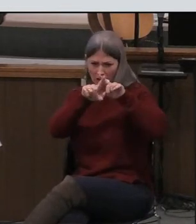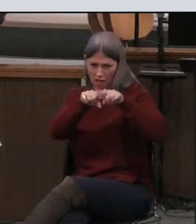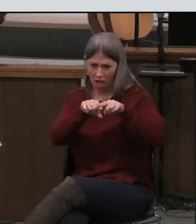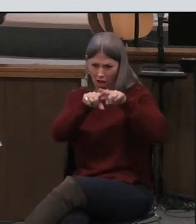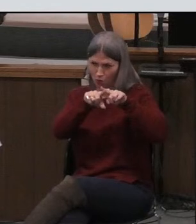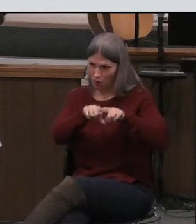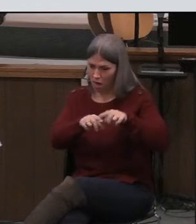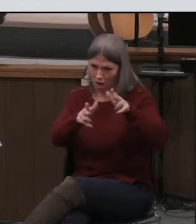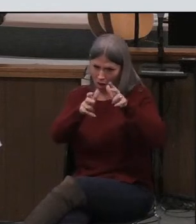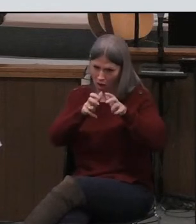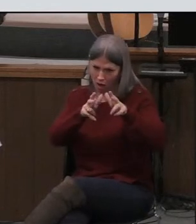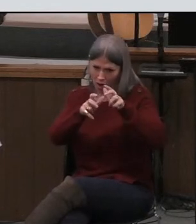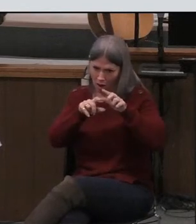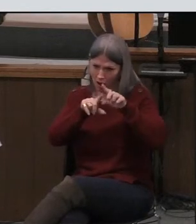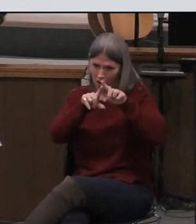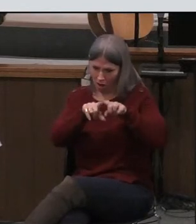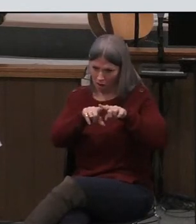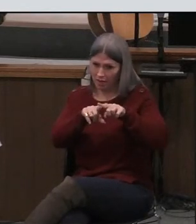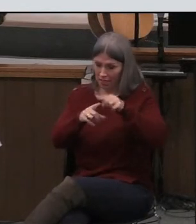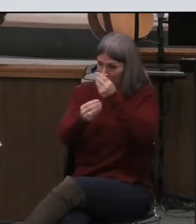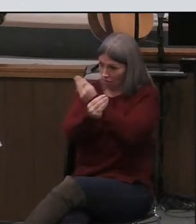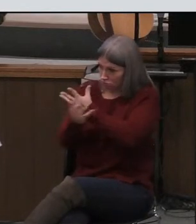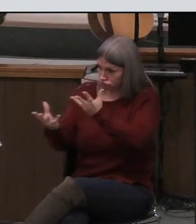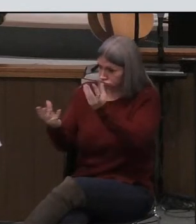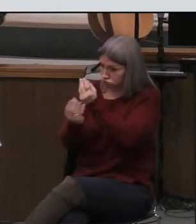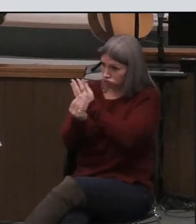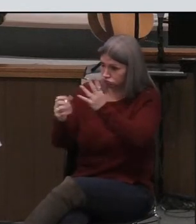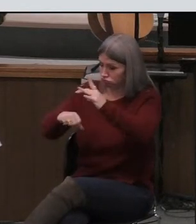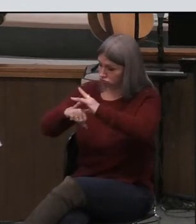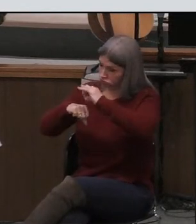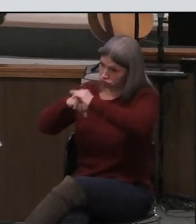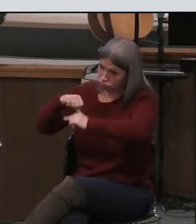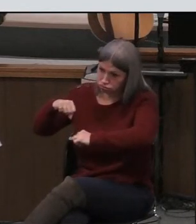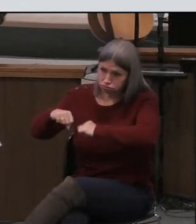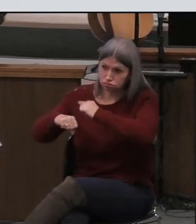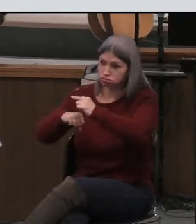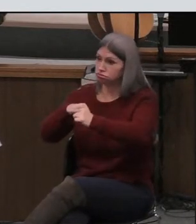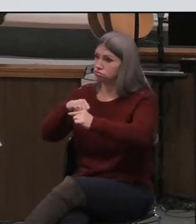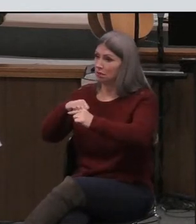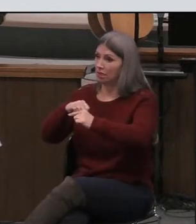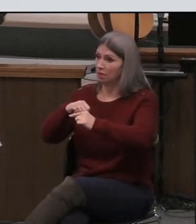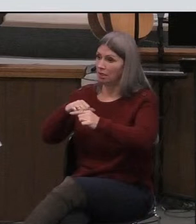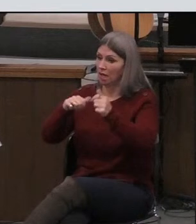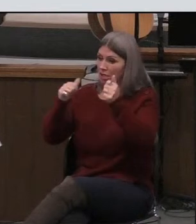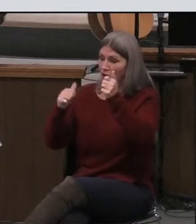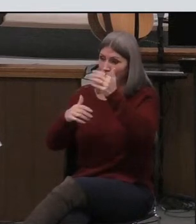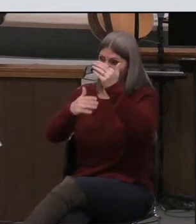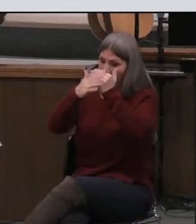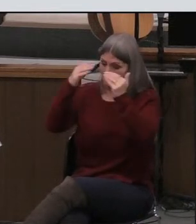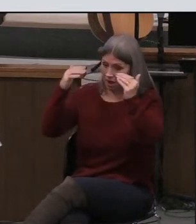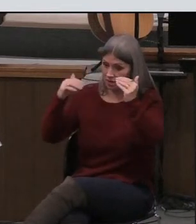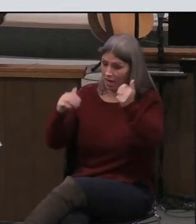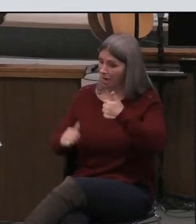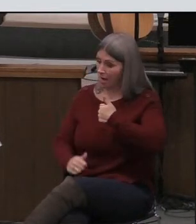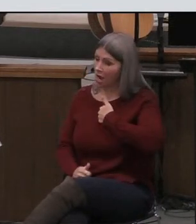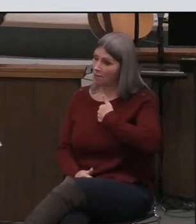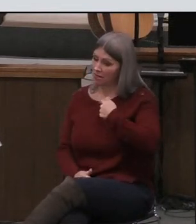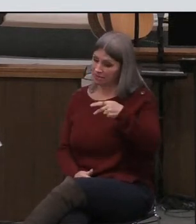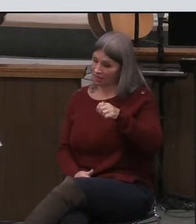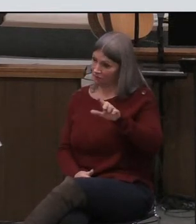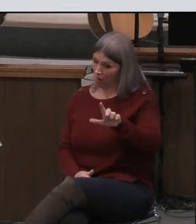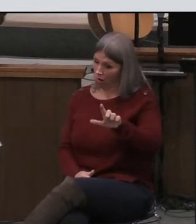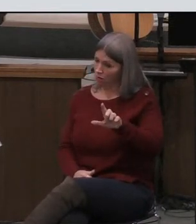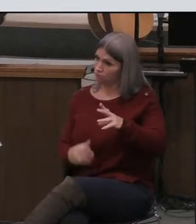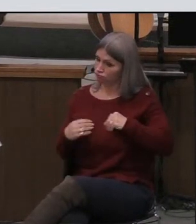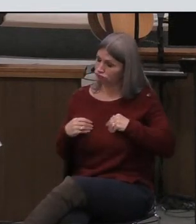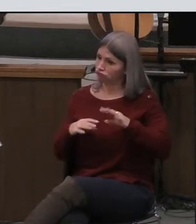which has been proclaimed in all creation under heaven, and of which I, Paul, became a